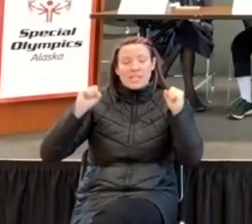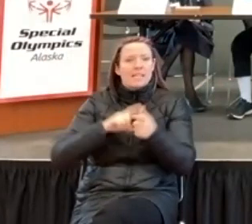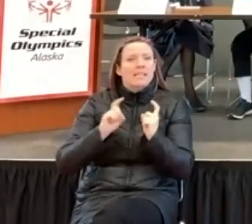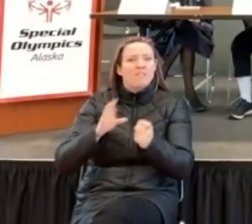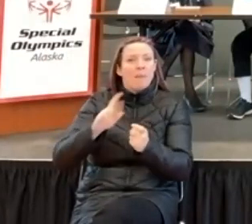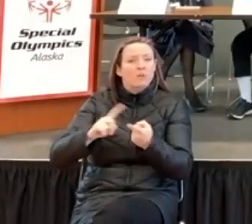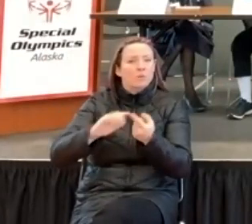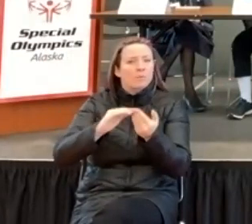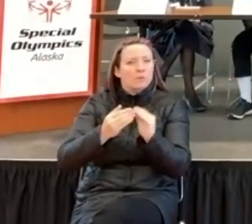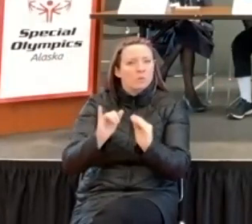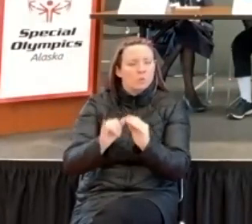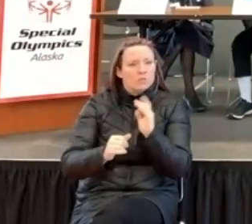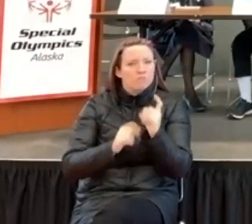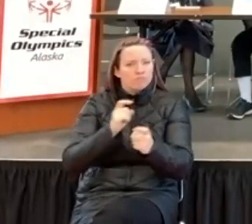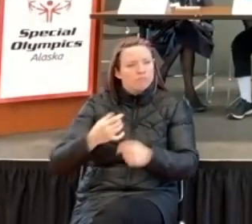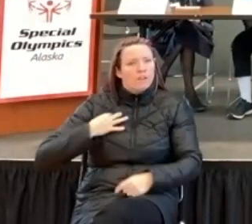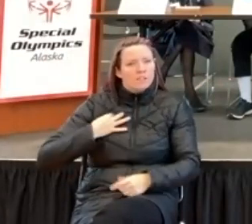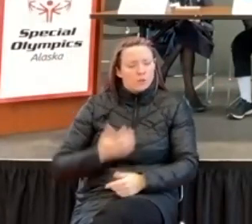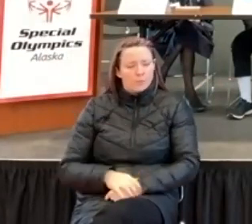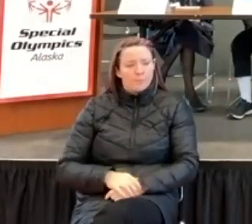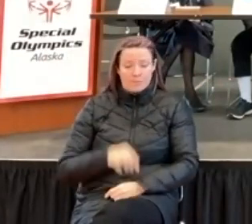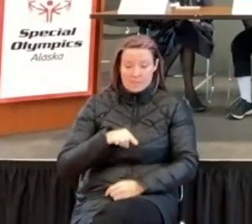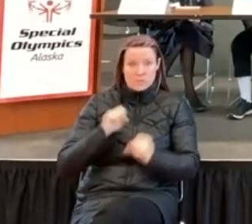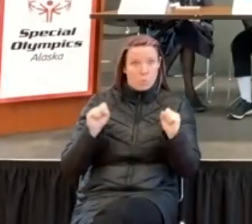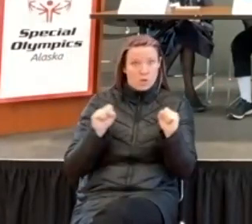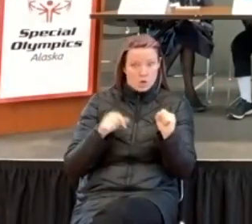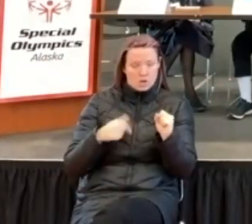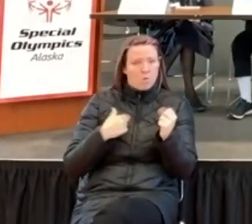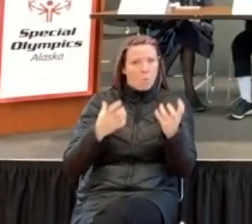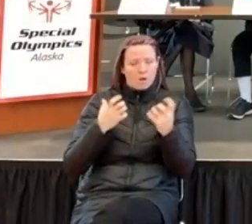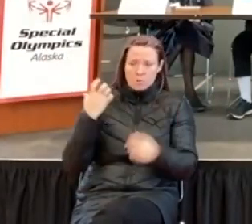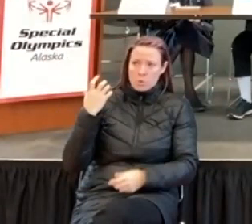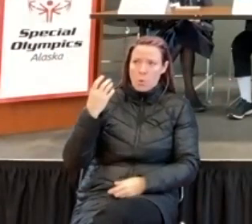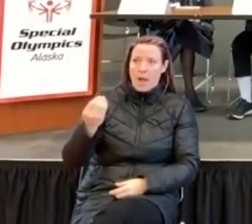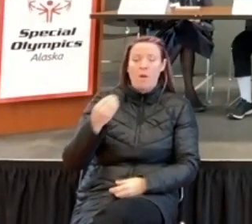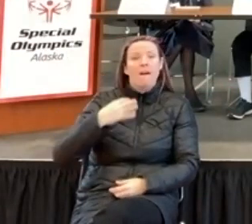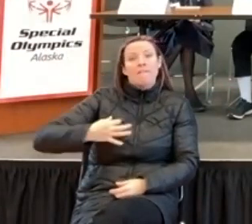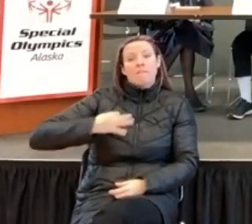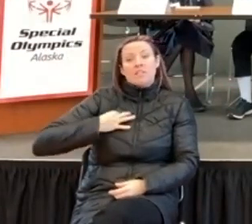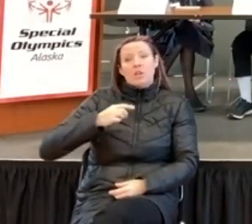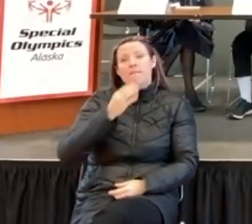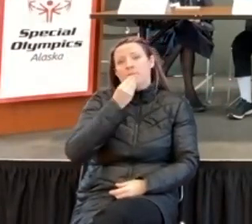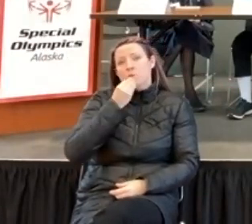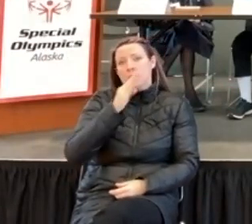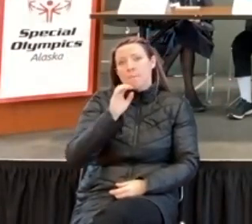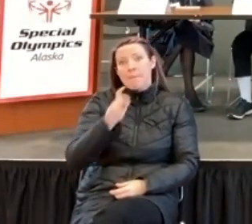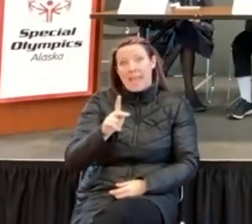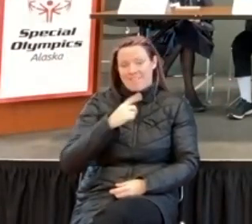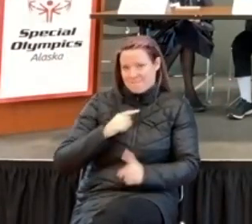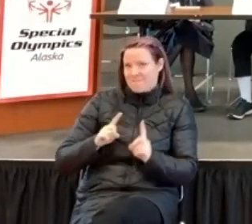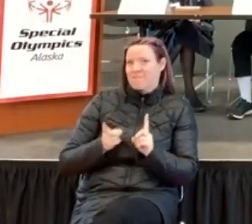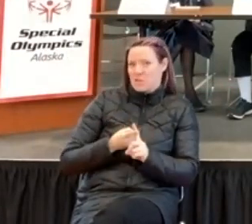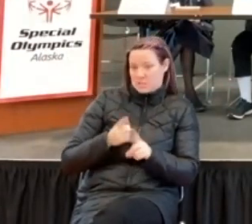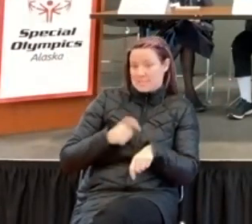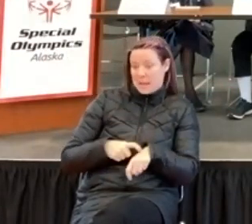community. One of the things I'd like to do this winter is to go out and volunteer at the food bank. I did my first one